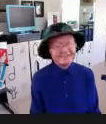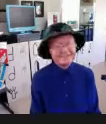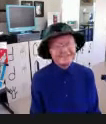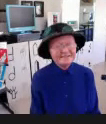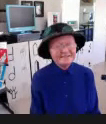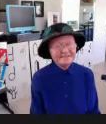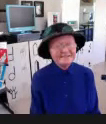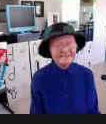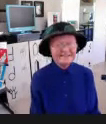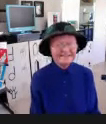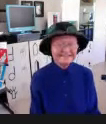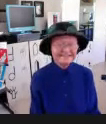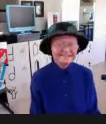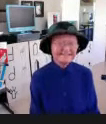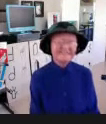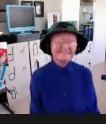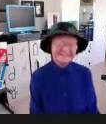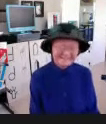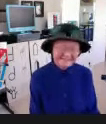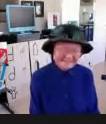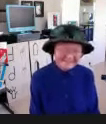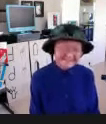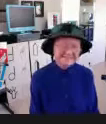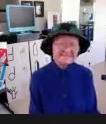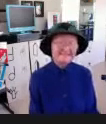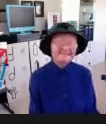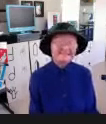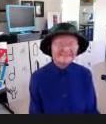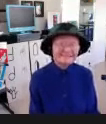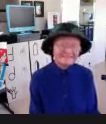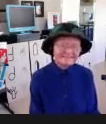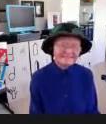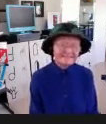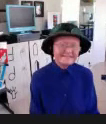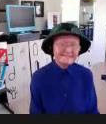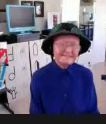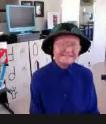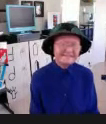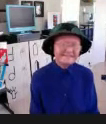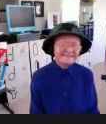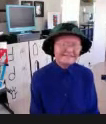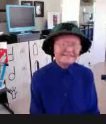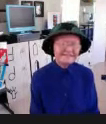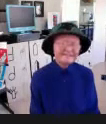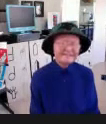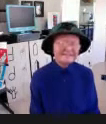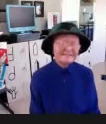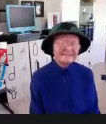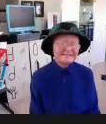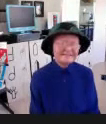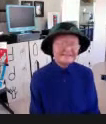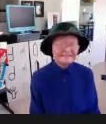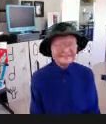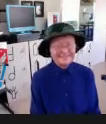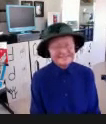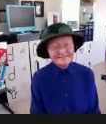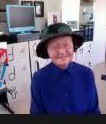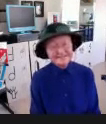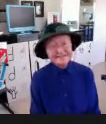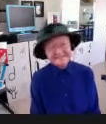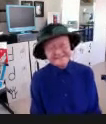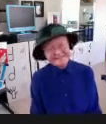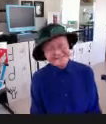Look at that. It's exactly a 6. 7 is, you know, it's a 7 on the side.